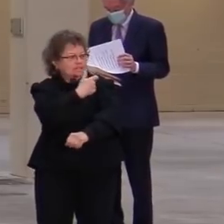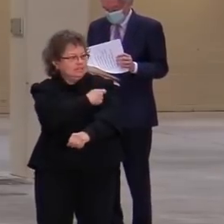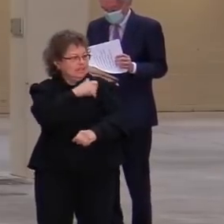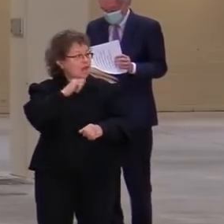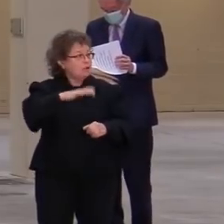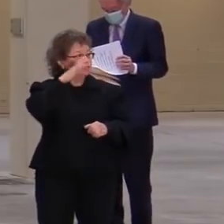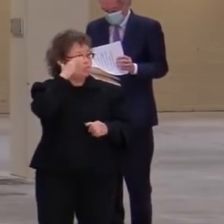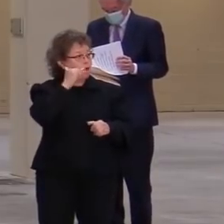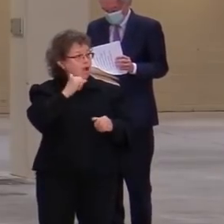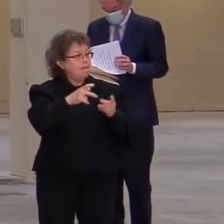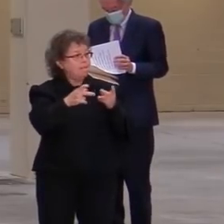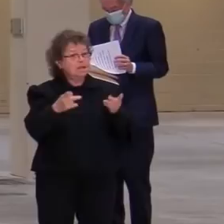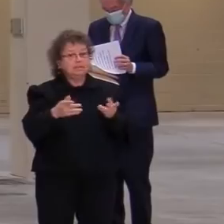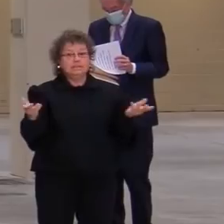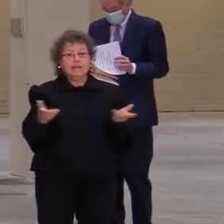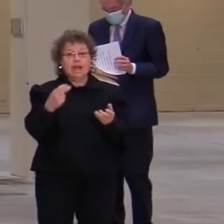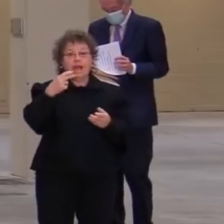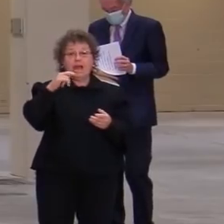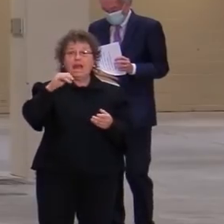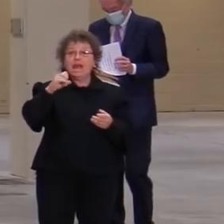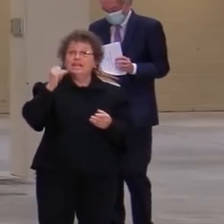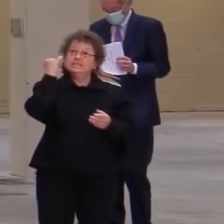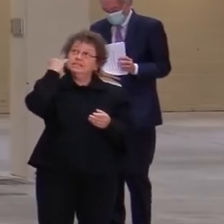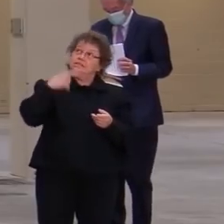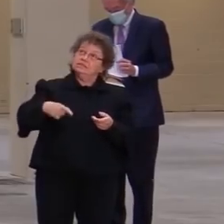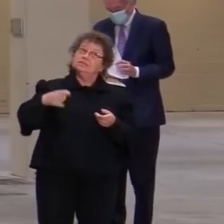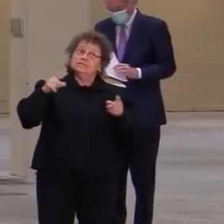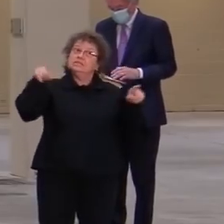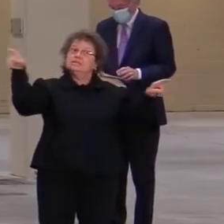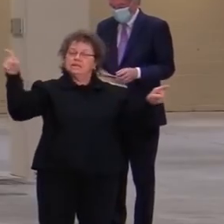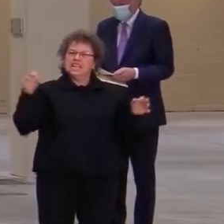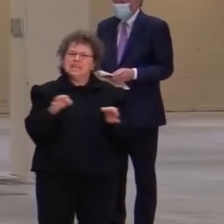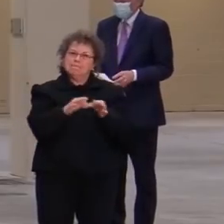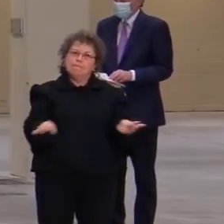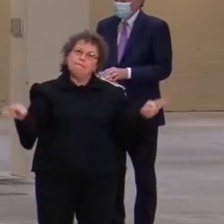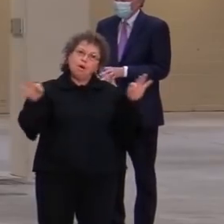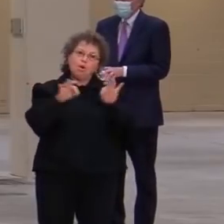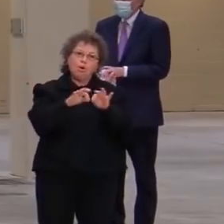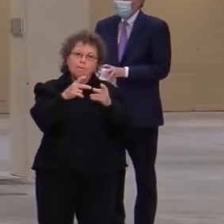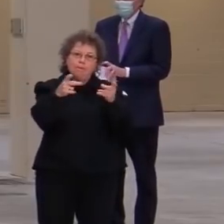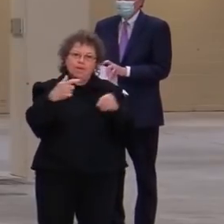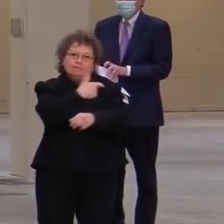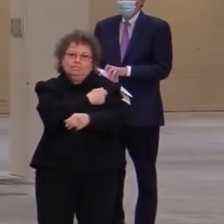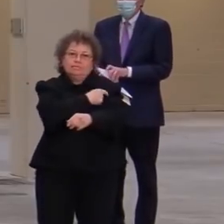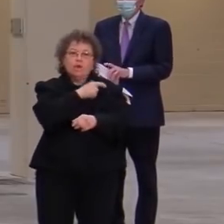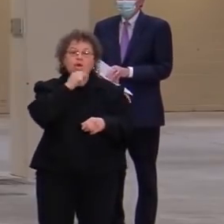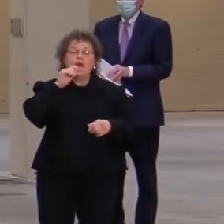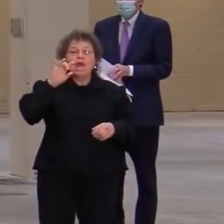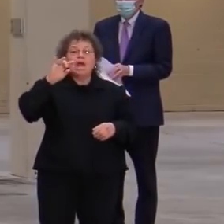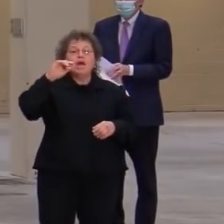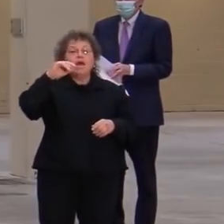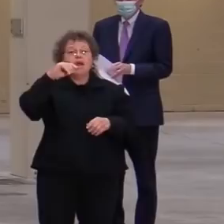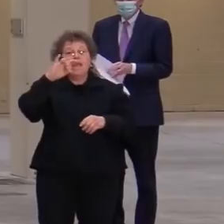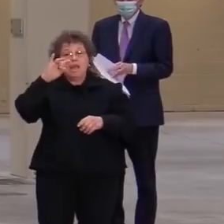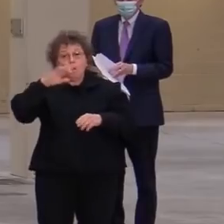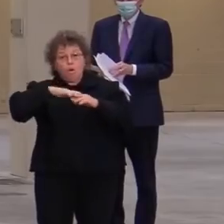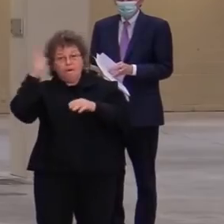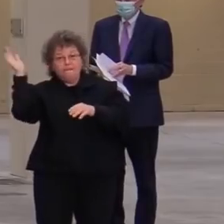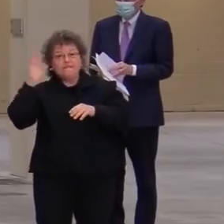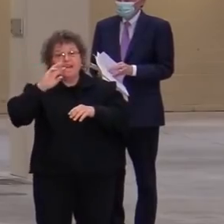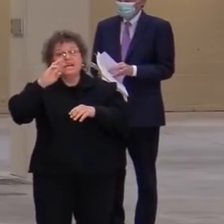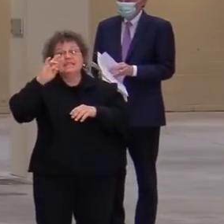so important. Now, 80% of our residents over the age of 75 have received the first dose, which